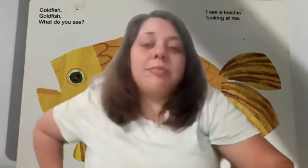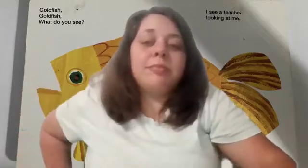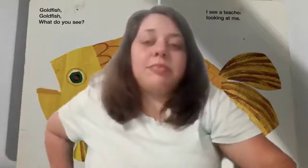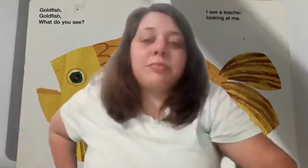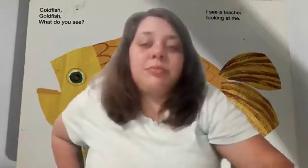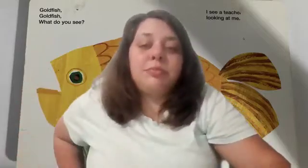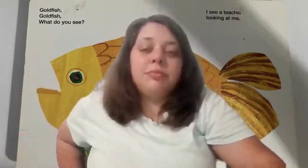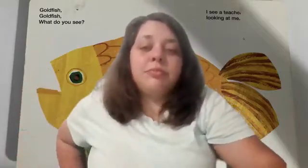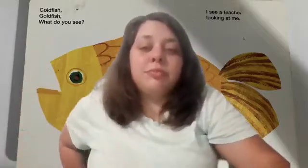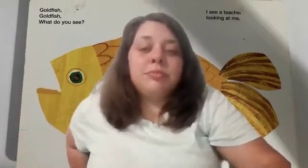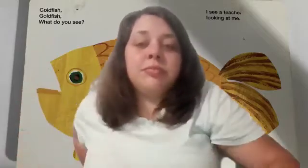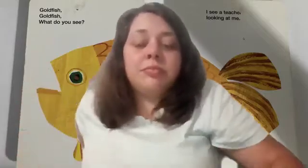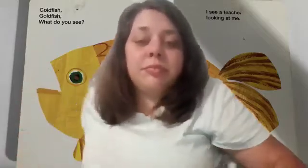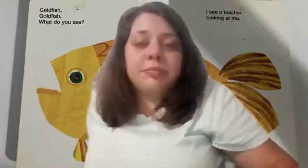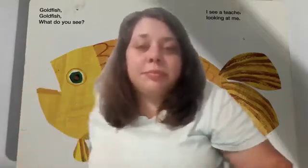fish.